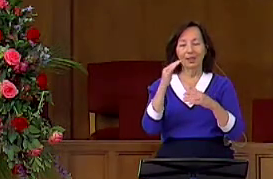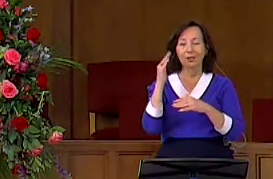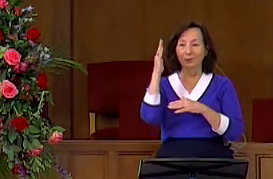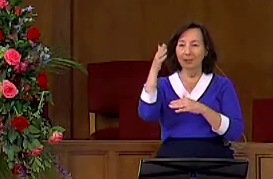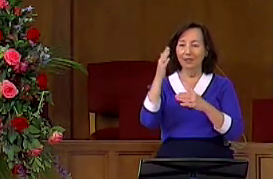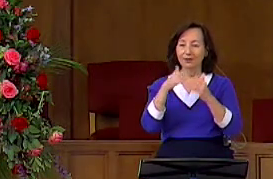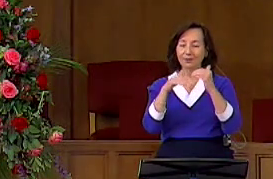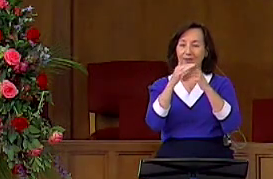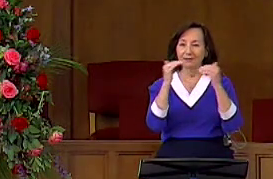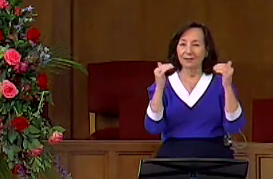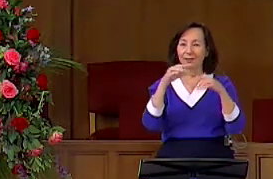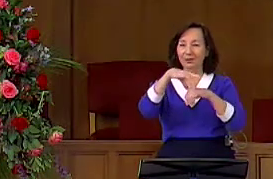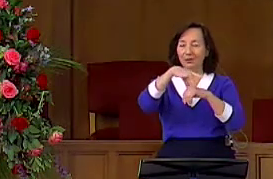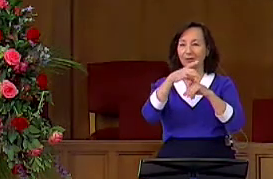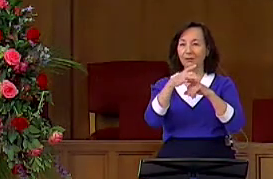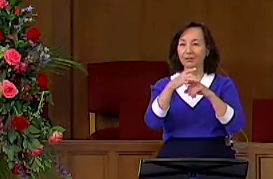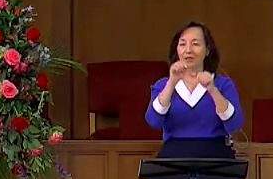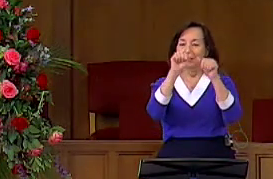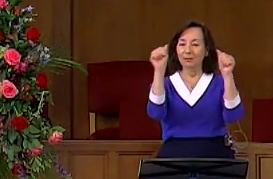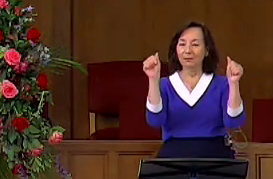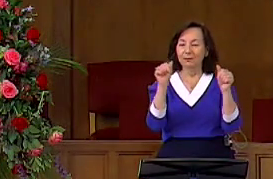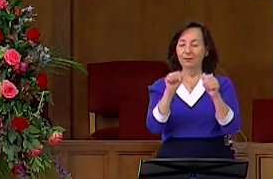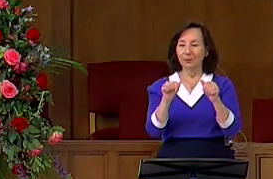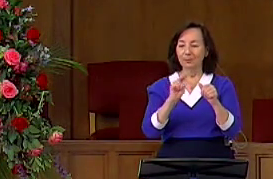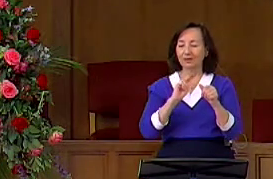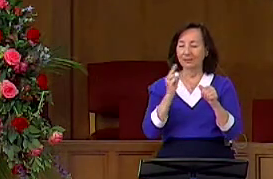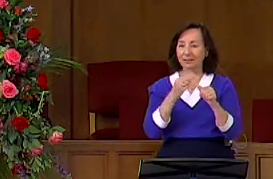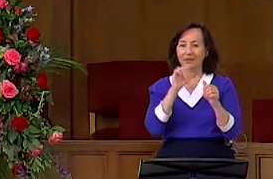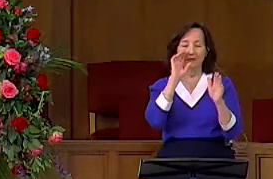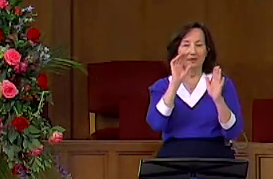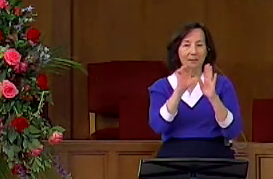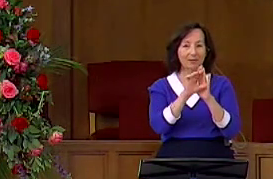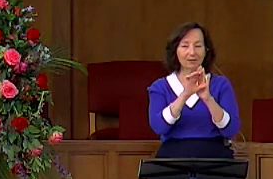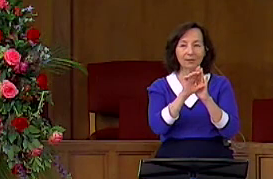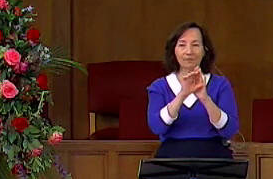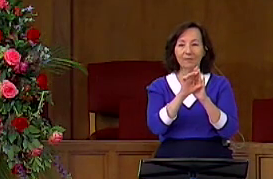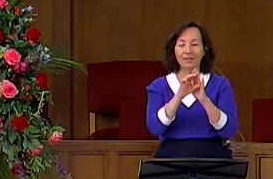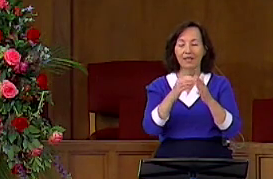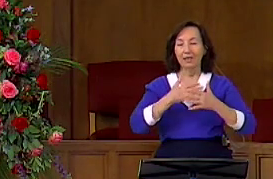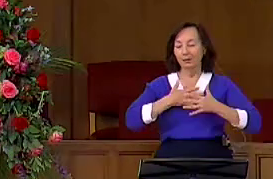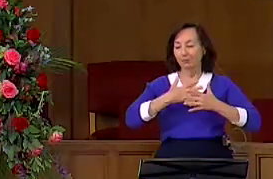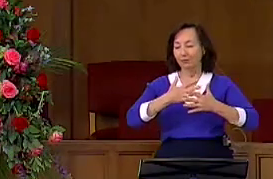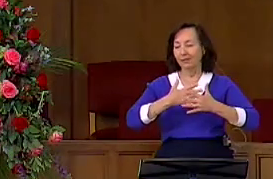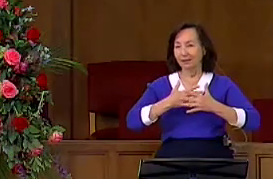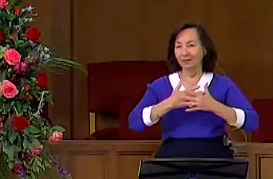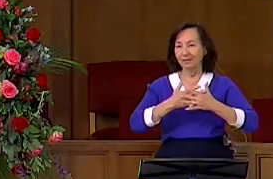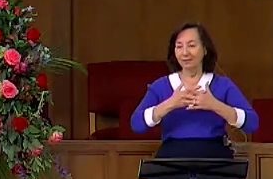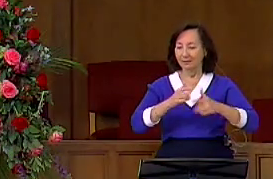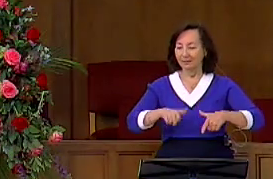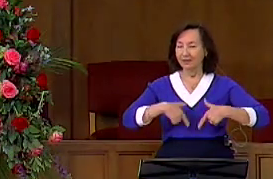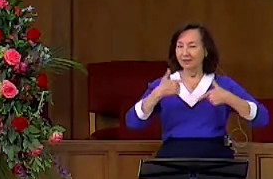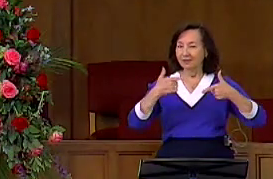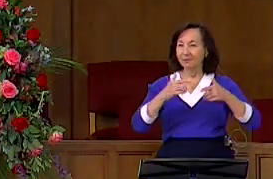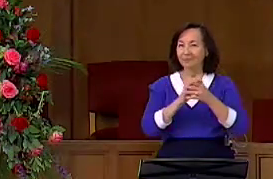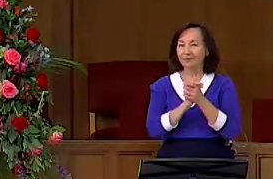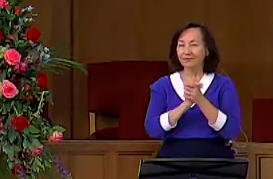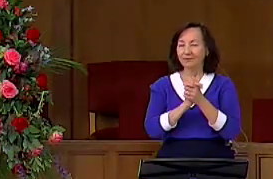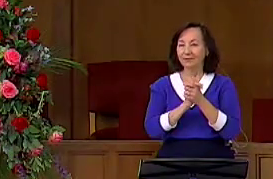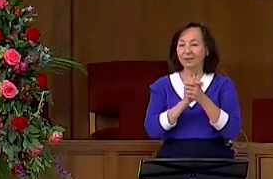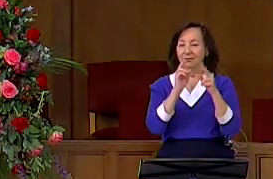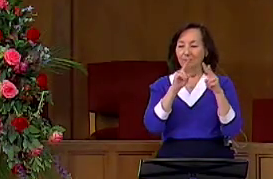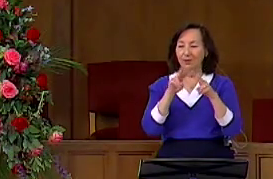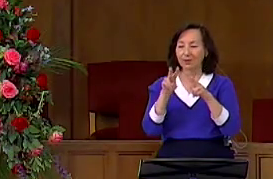of heaven and earth. You formed us in your image and breathed into us the breath of life. When we